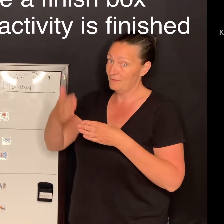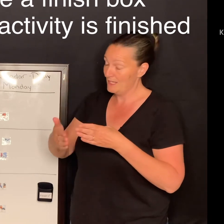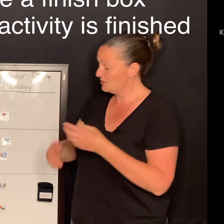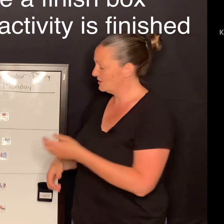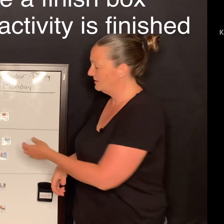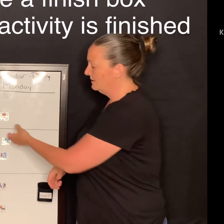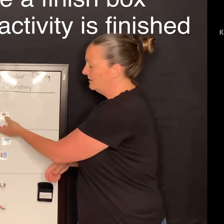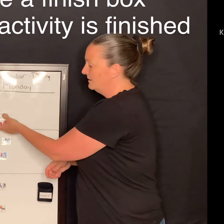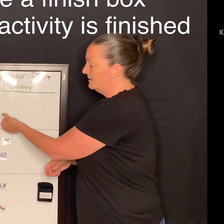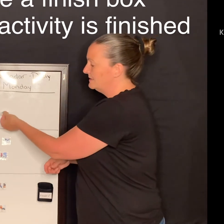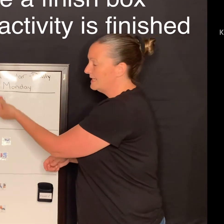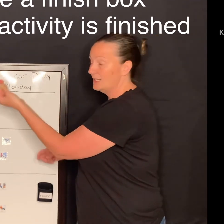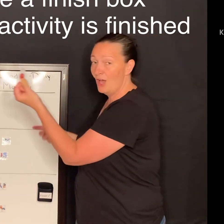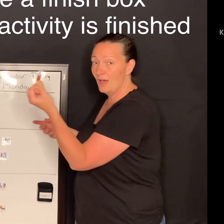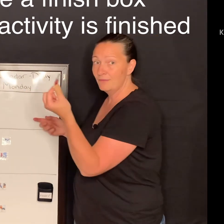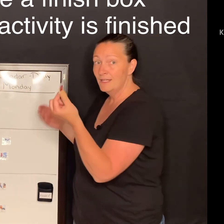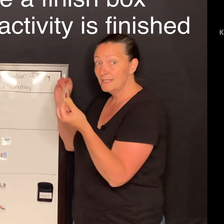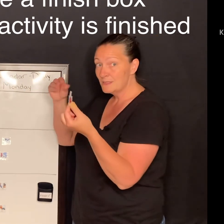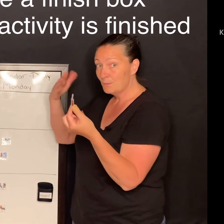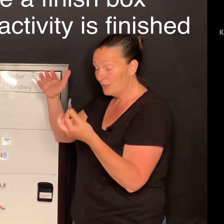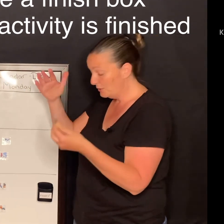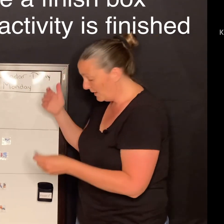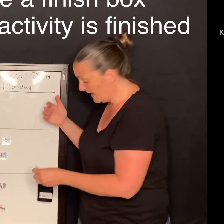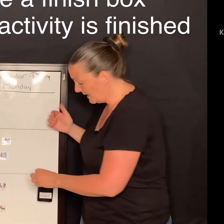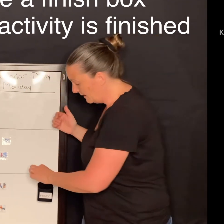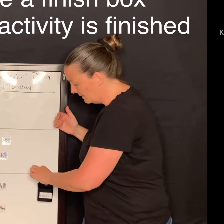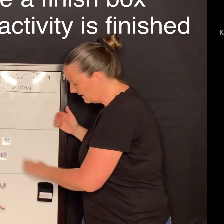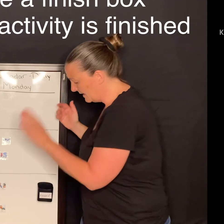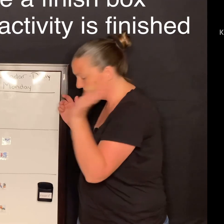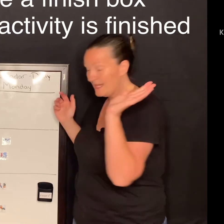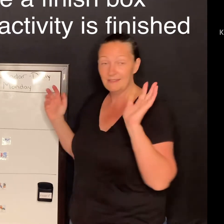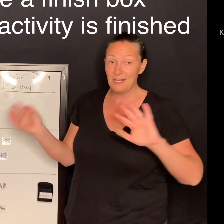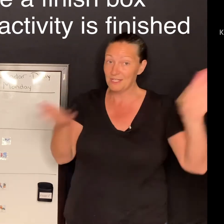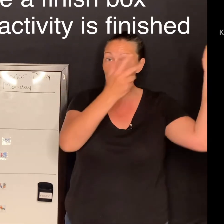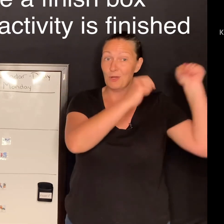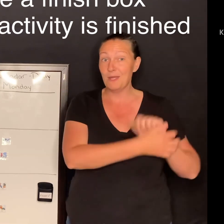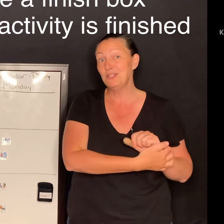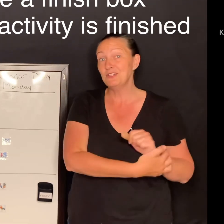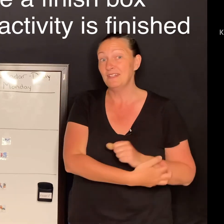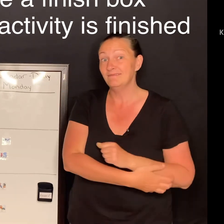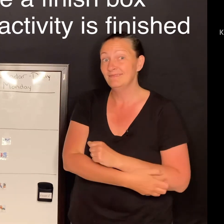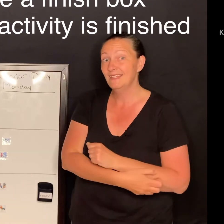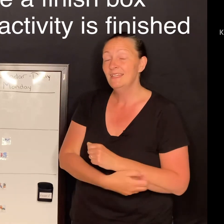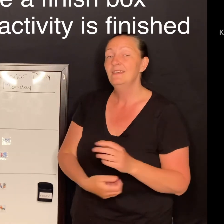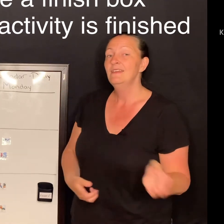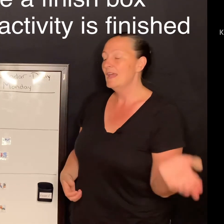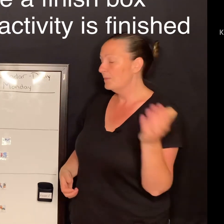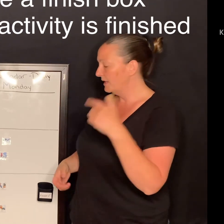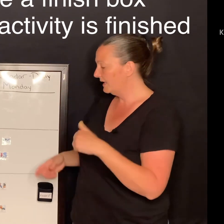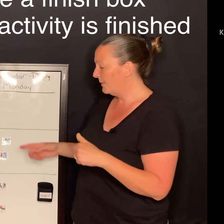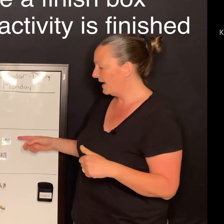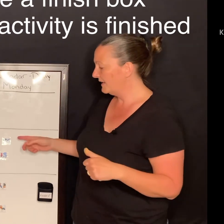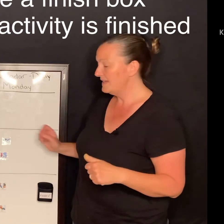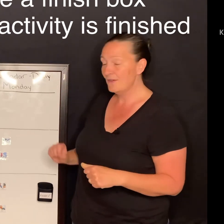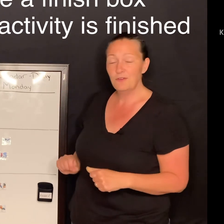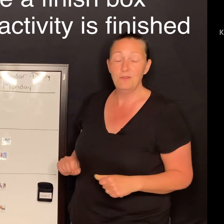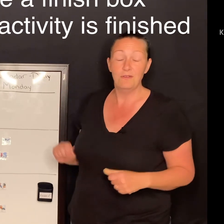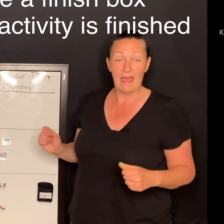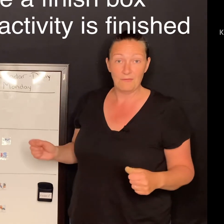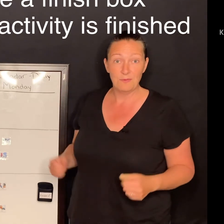finished, take it off, let's put it away, it's done, and you get to walk away and you're done. Now we're going to come back in the afternoon after we've had